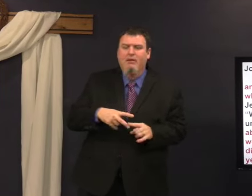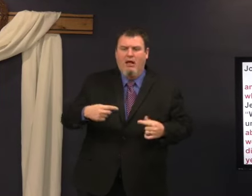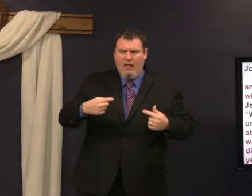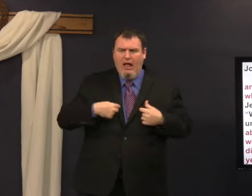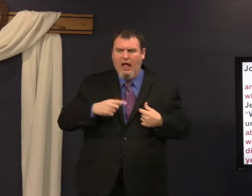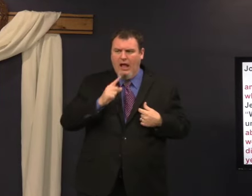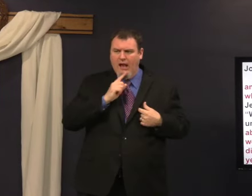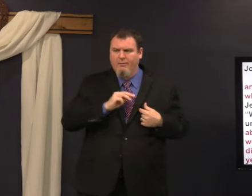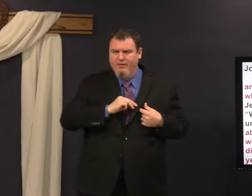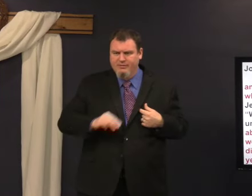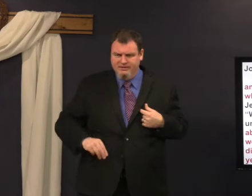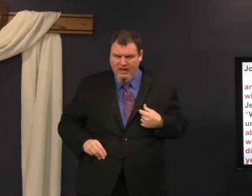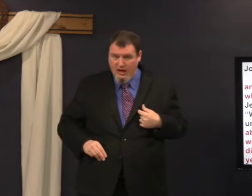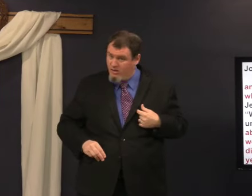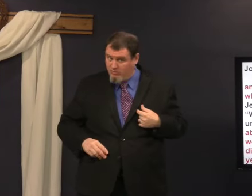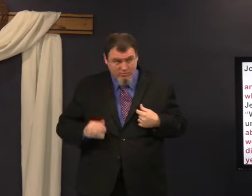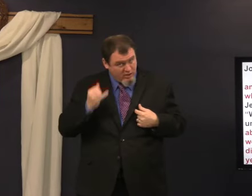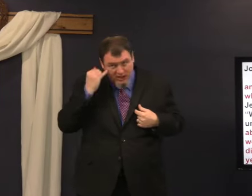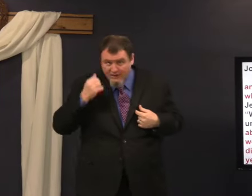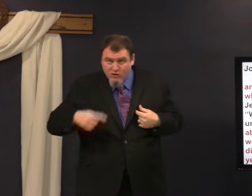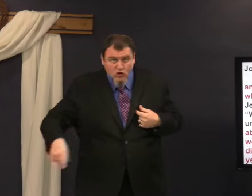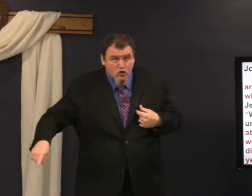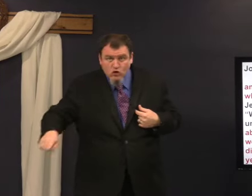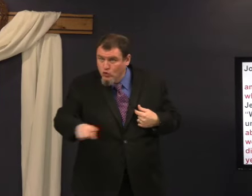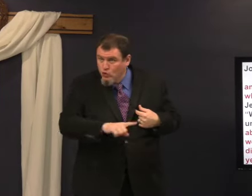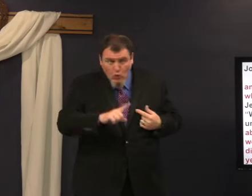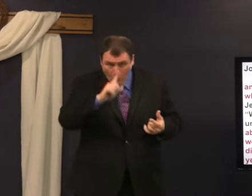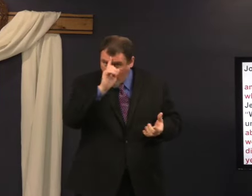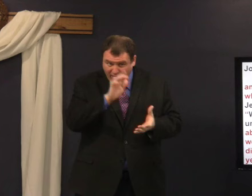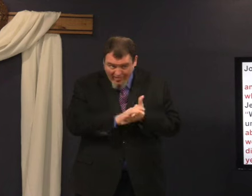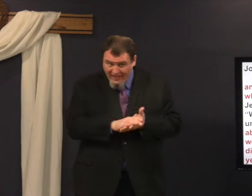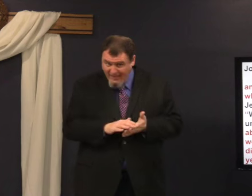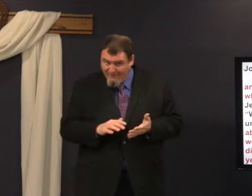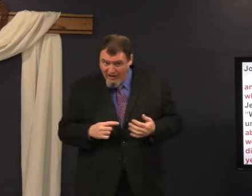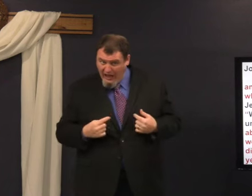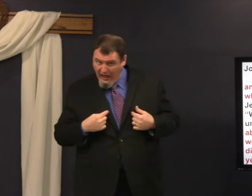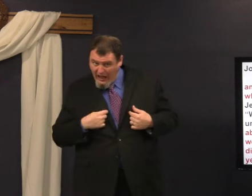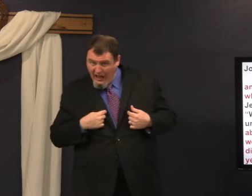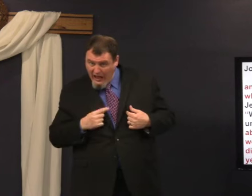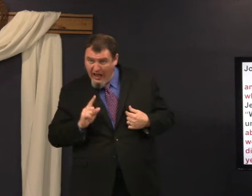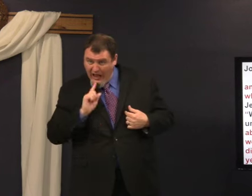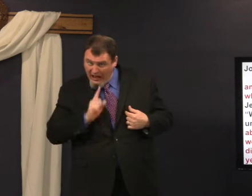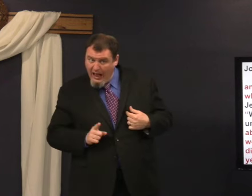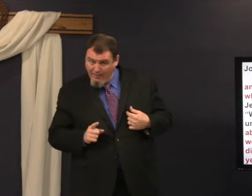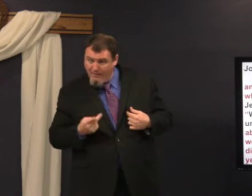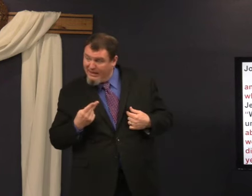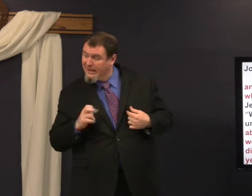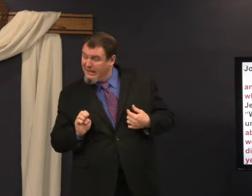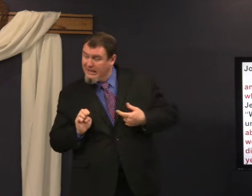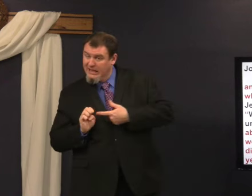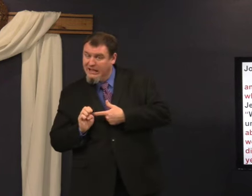Jesus is claiming to be the Messiah. If they didn't believe it, that I am